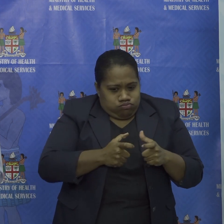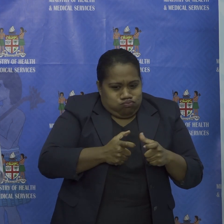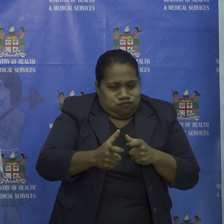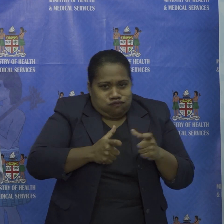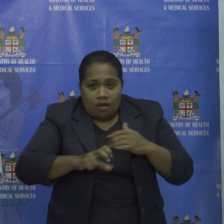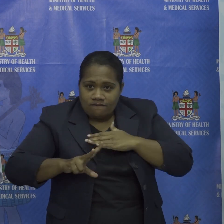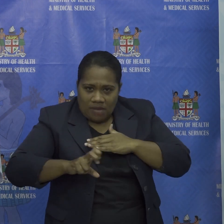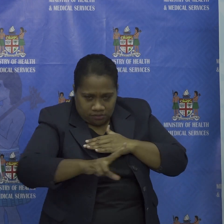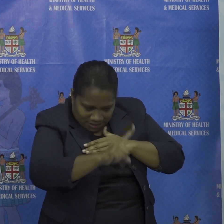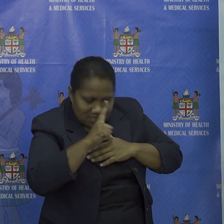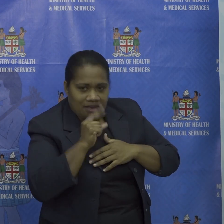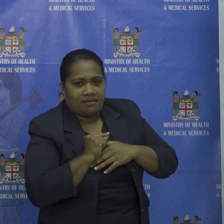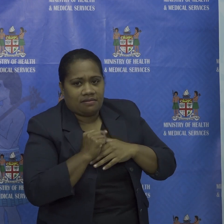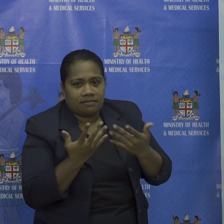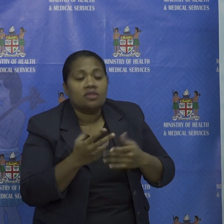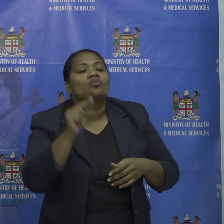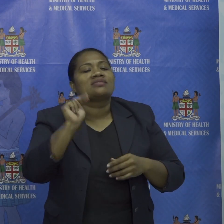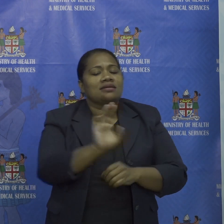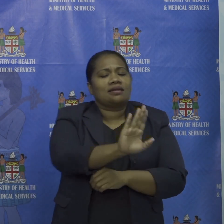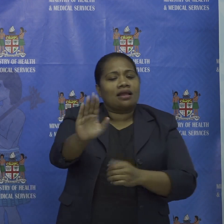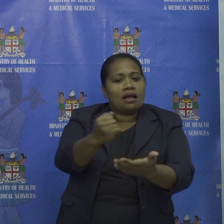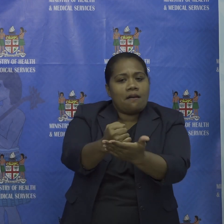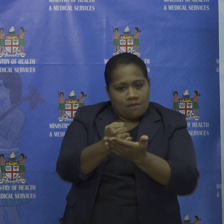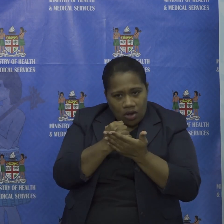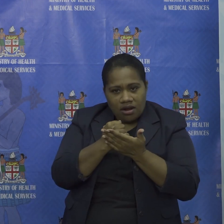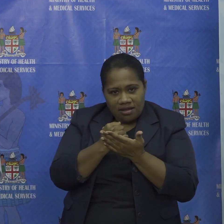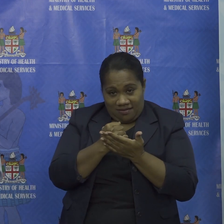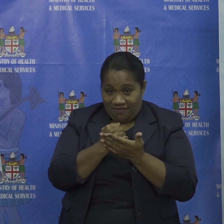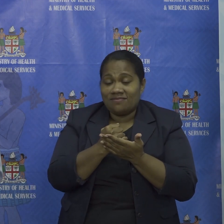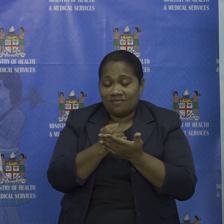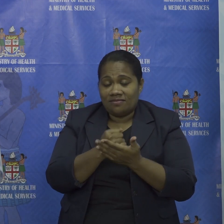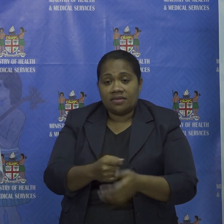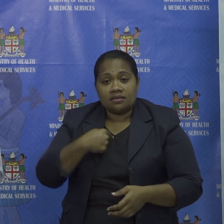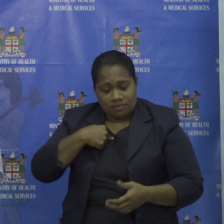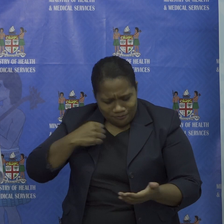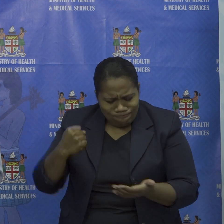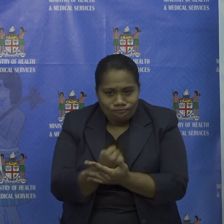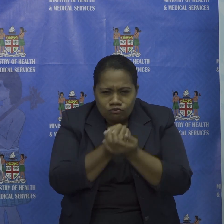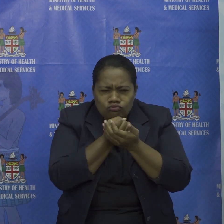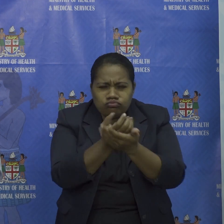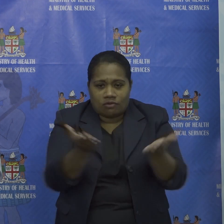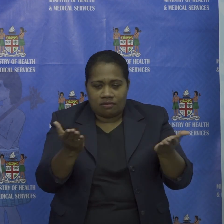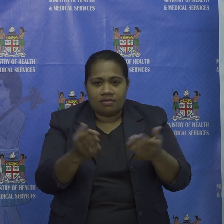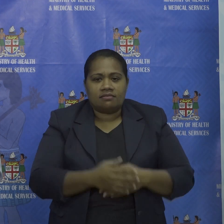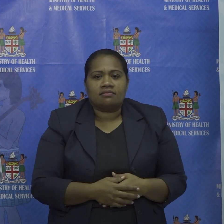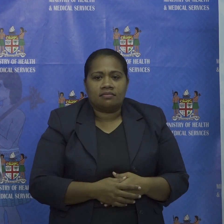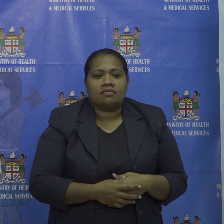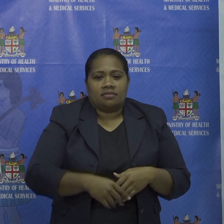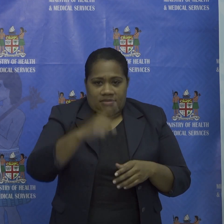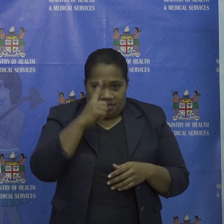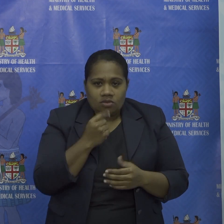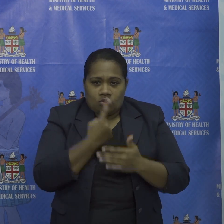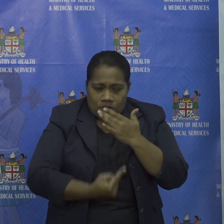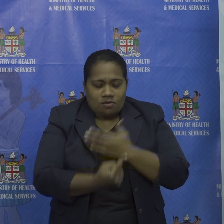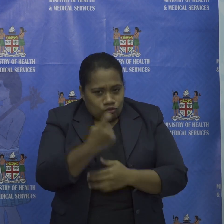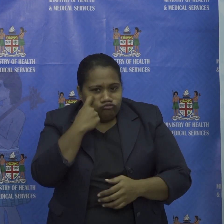need your support. We need your cooperation. I assure you, we will return it tenfold through our efforts to free